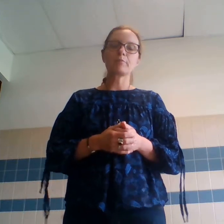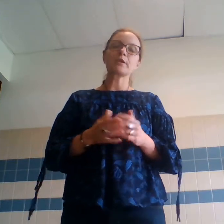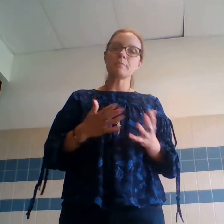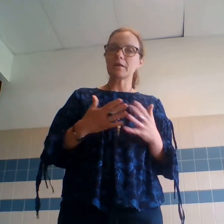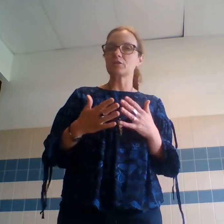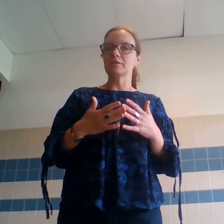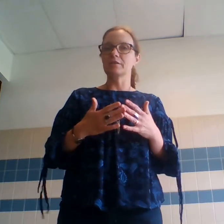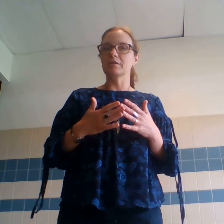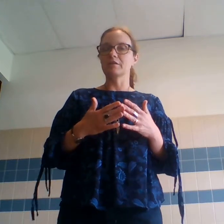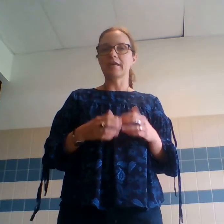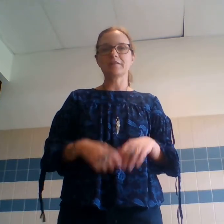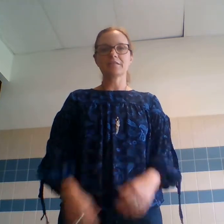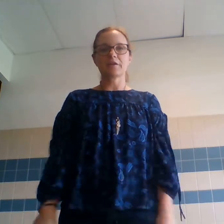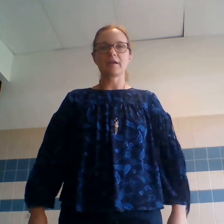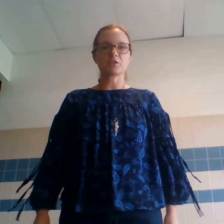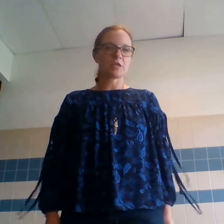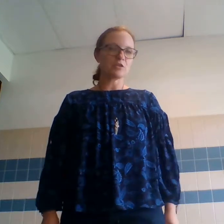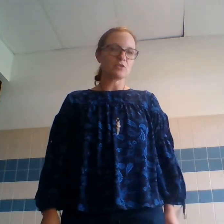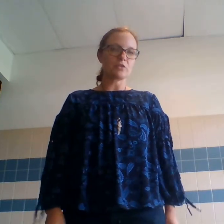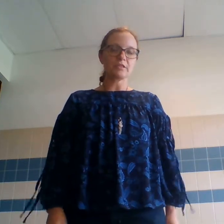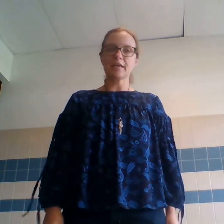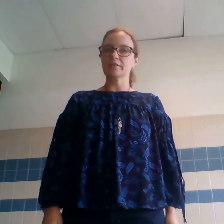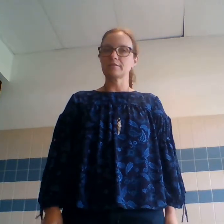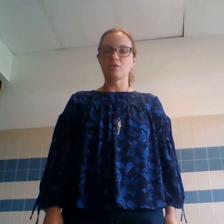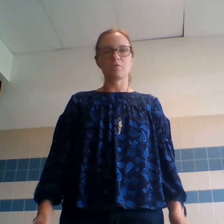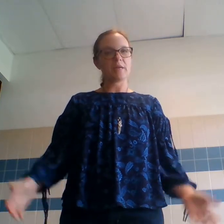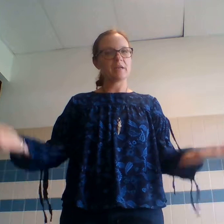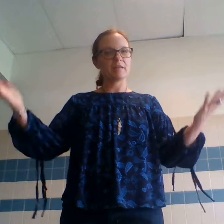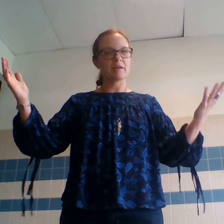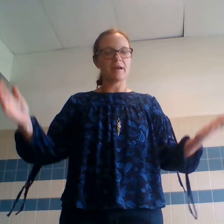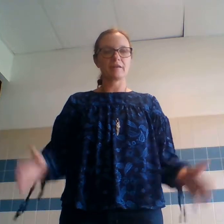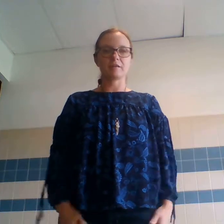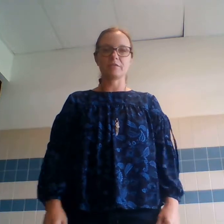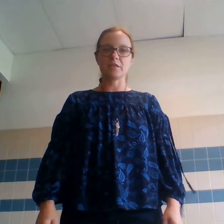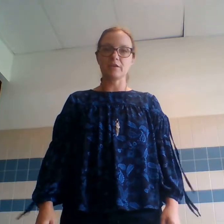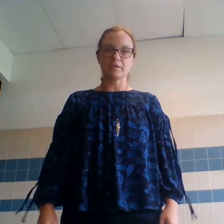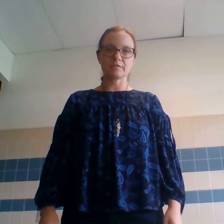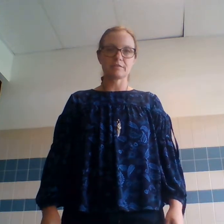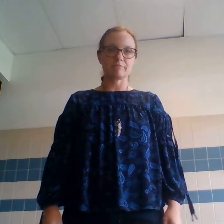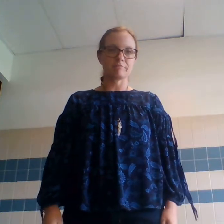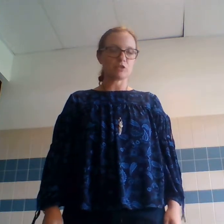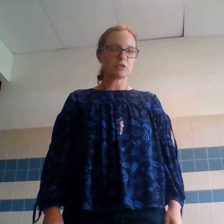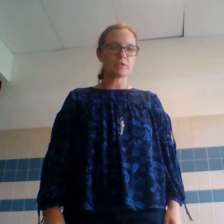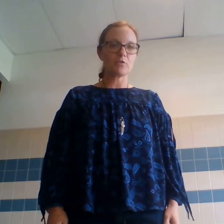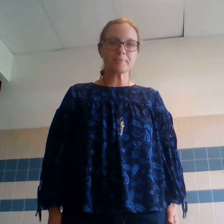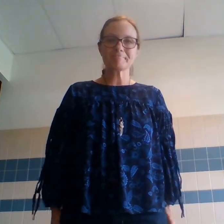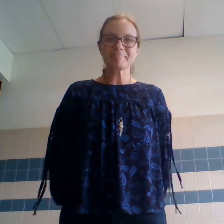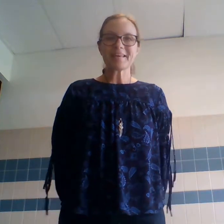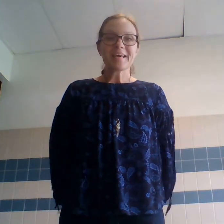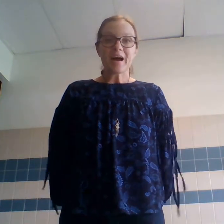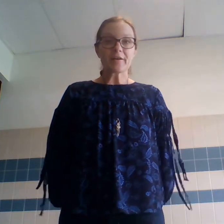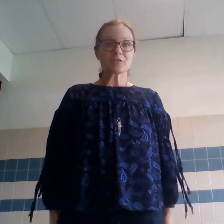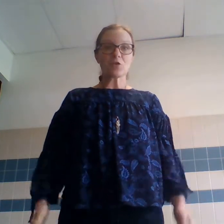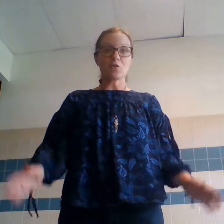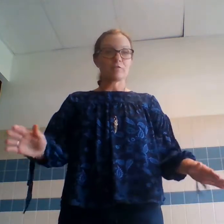pretty much the last of our education unit signs, so meaning the end of the year is just around the corner. All right, so